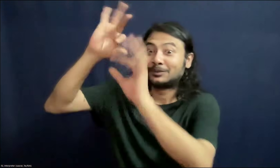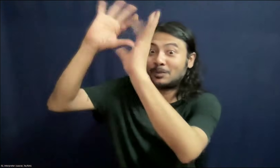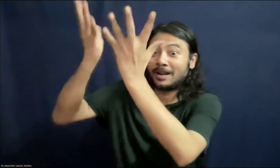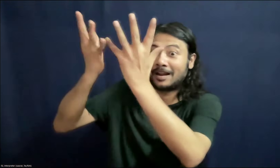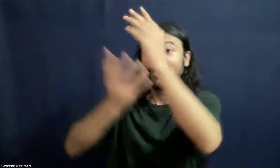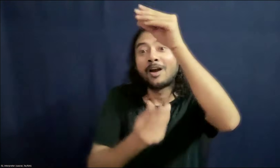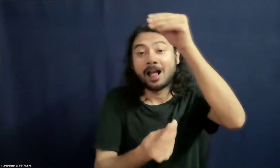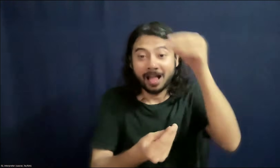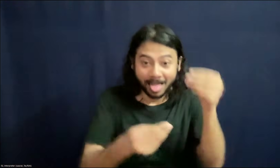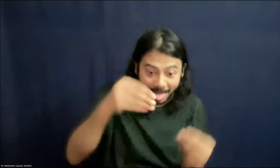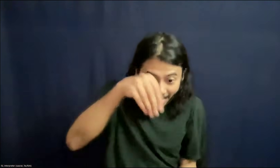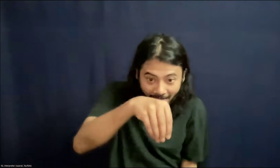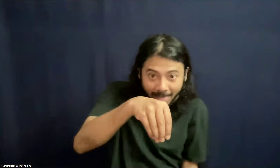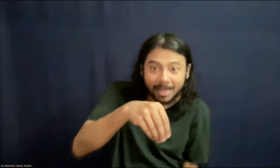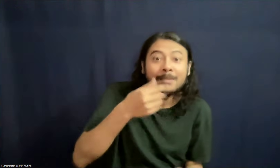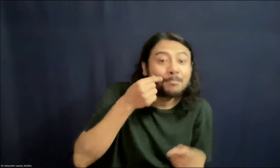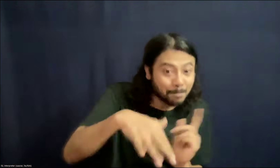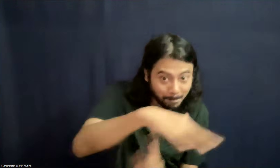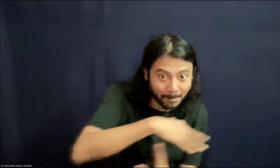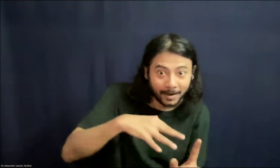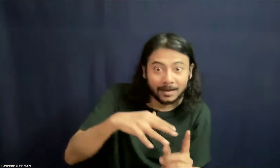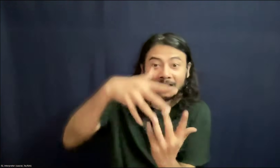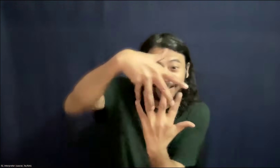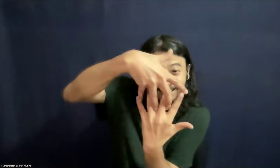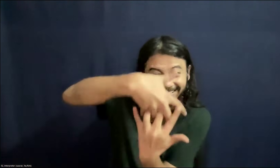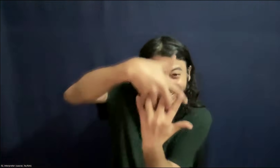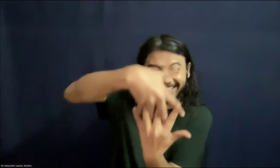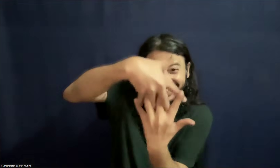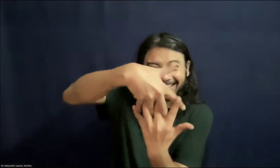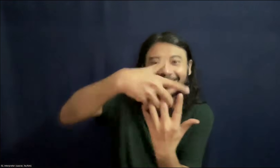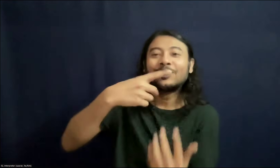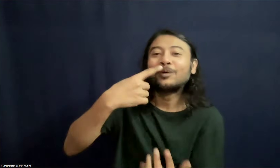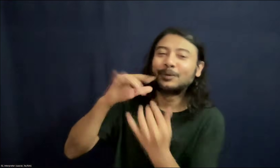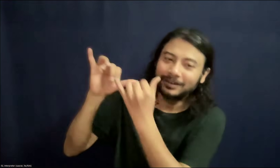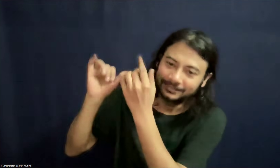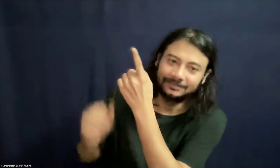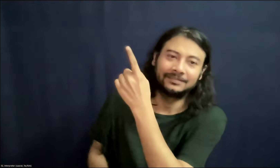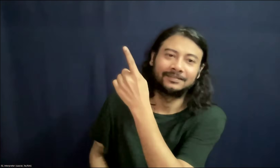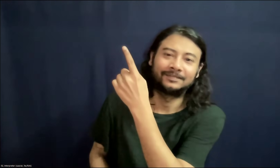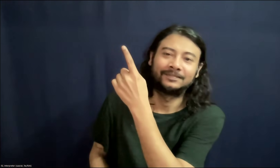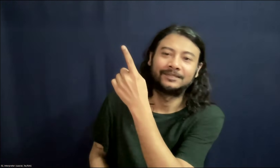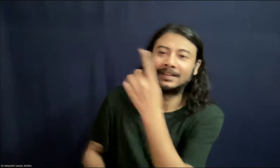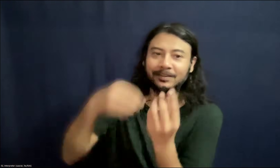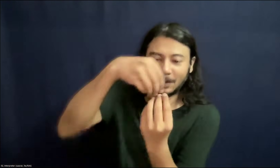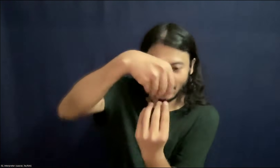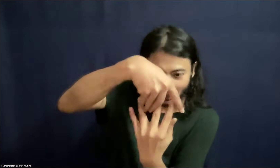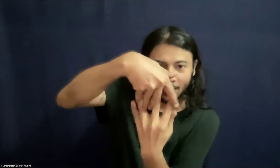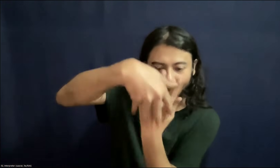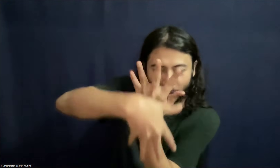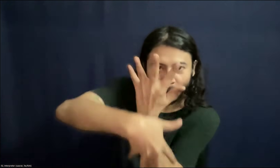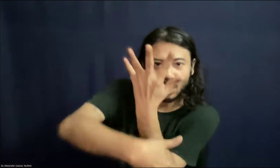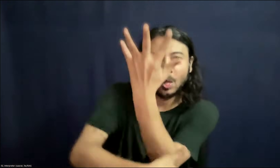of people we learn today, the source is Krishna. He is the source of material as well as spiritual